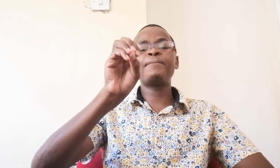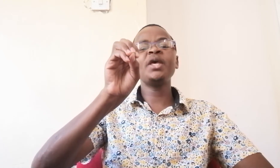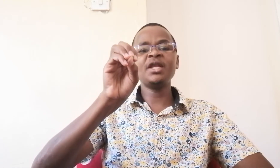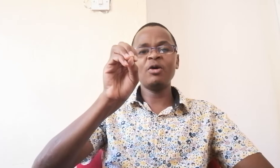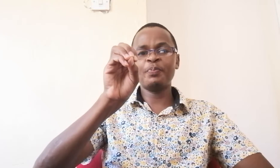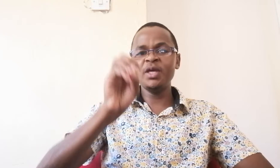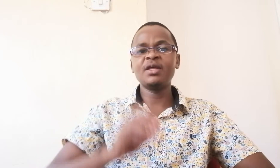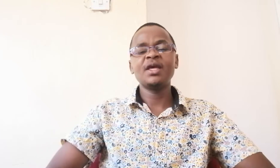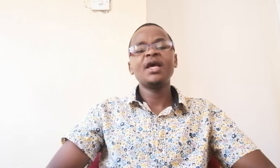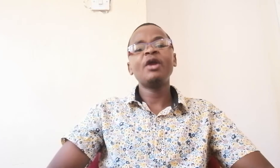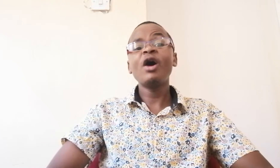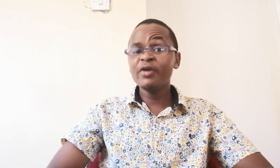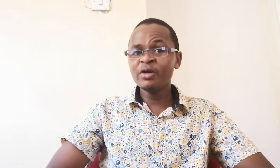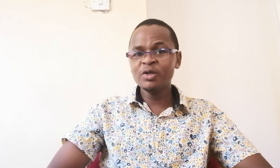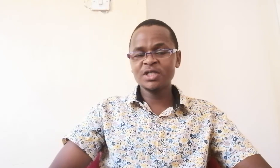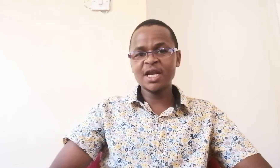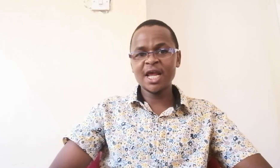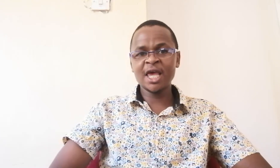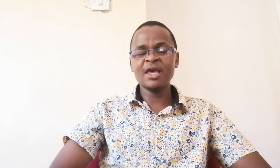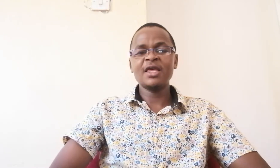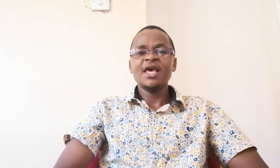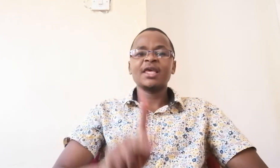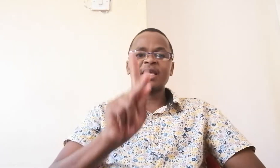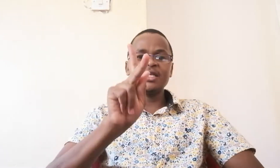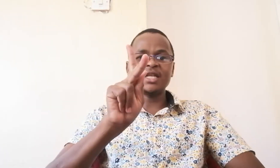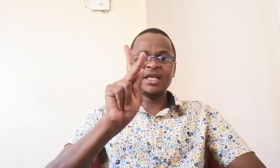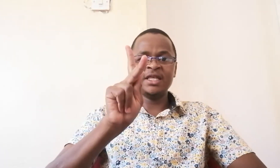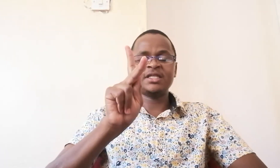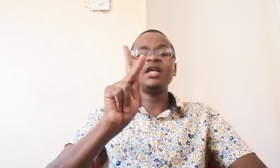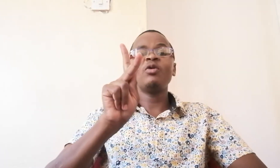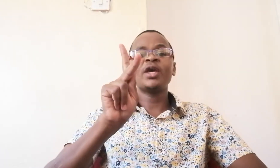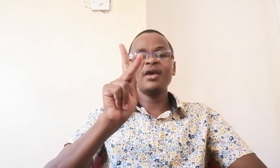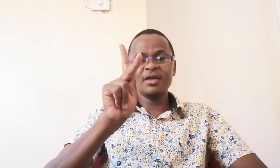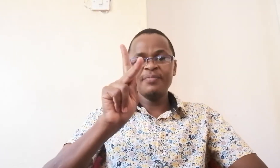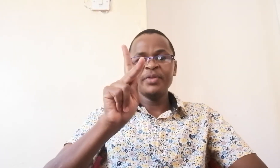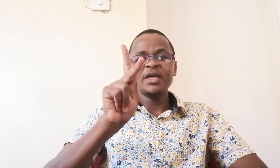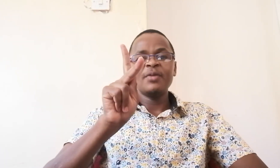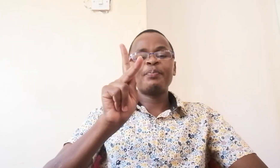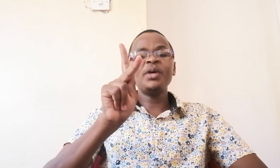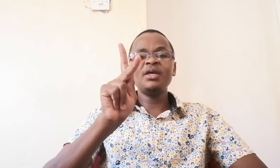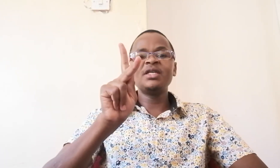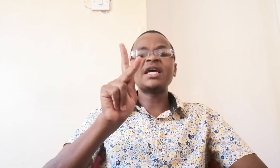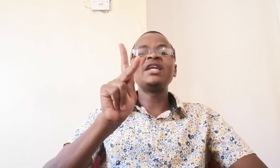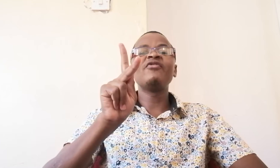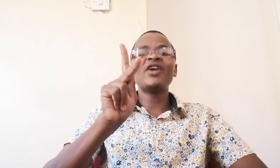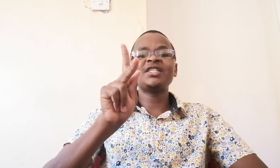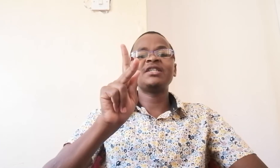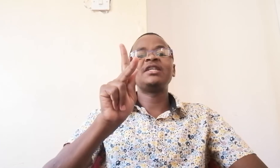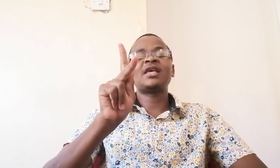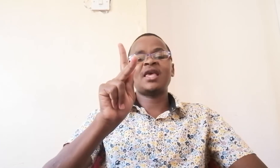P. Now P. Now how did you sign K? K is like this. Now K, P is an inverted